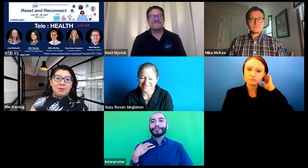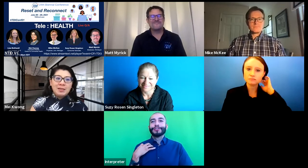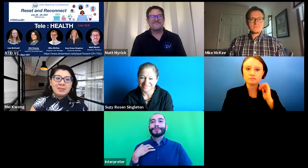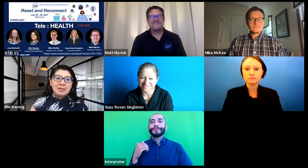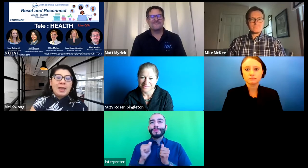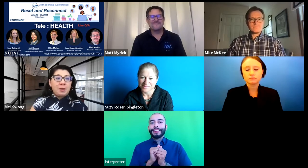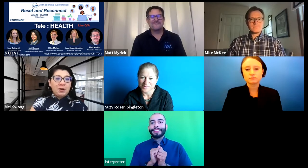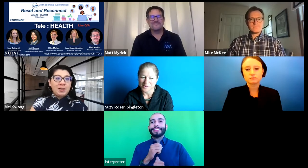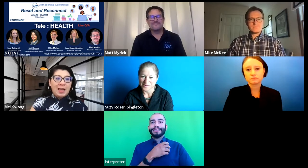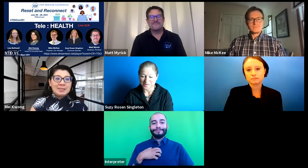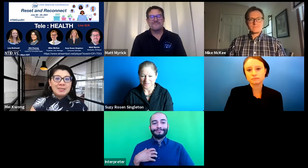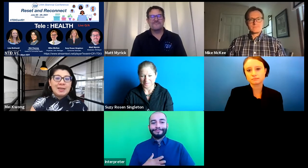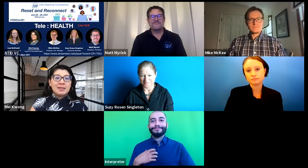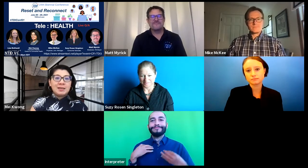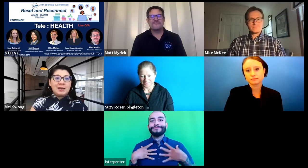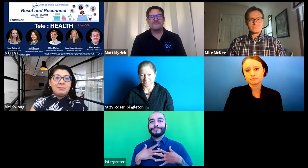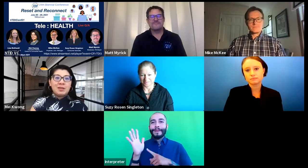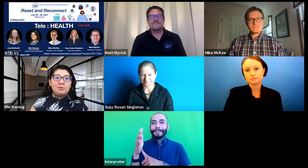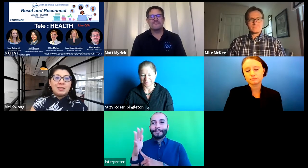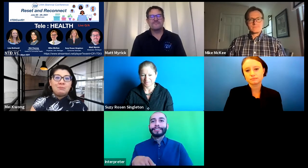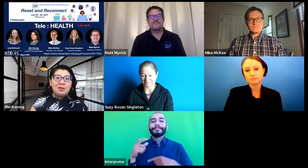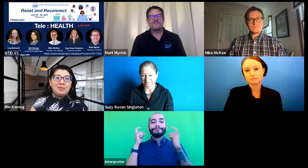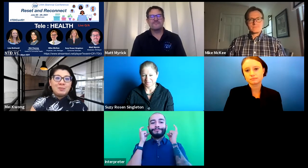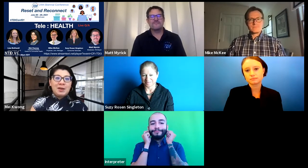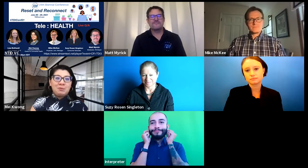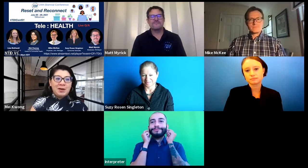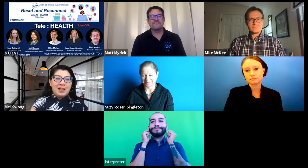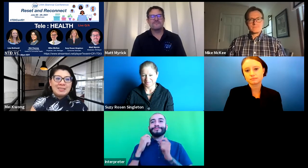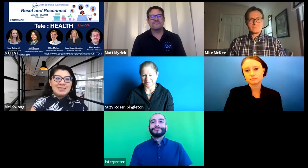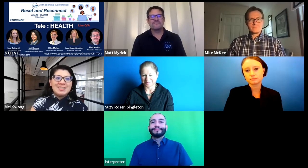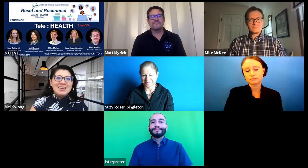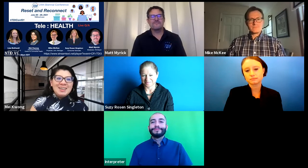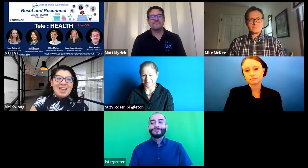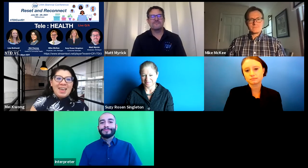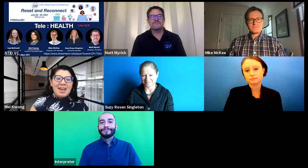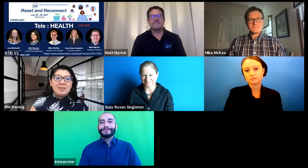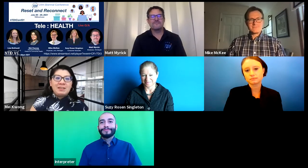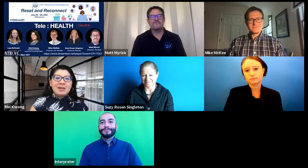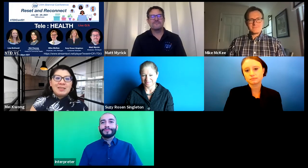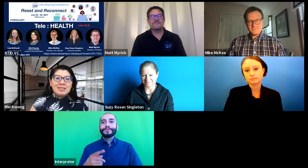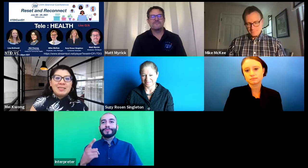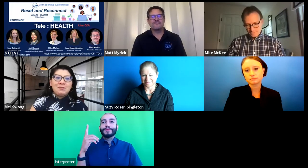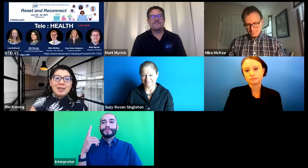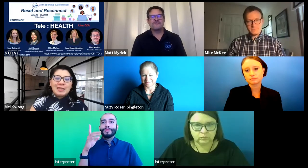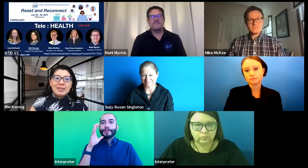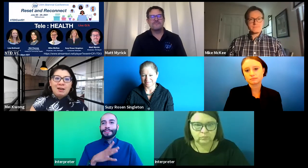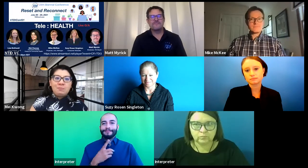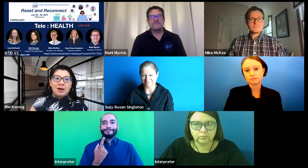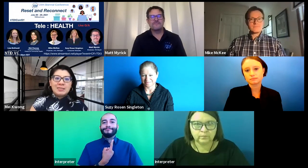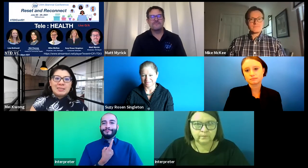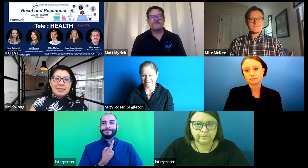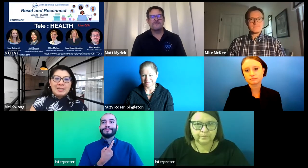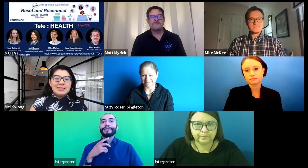hoop earrings. And I wear glasses. I think I'm the only woman on this panel wearing glasses. And what the Center for Connected